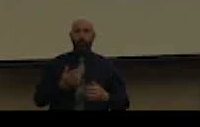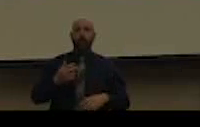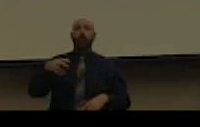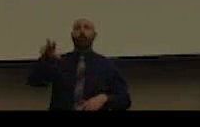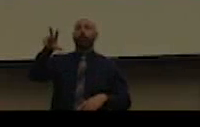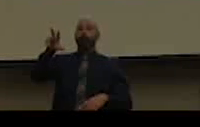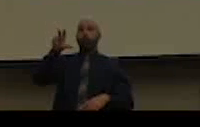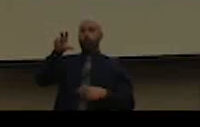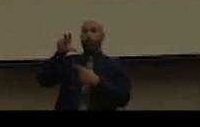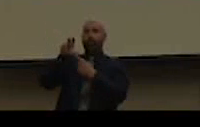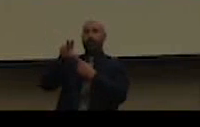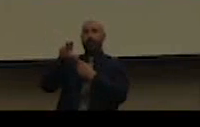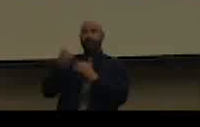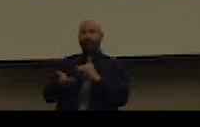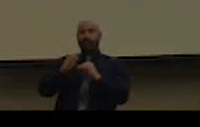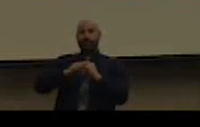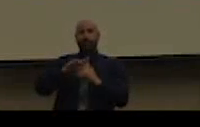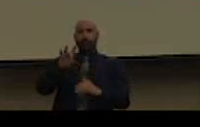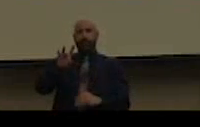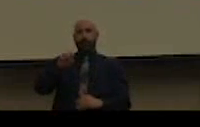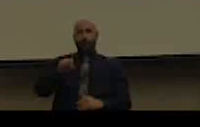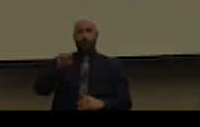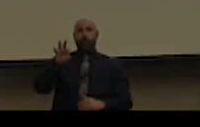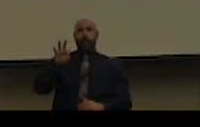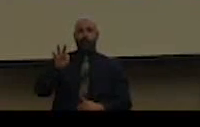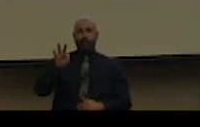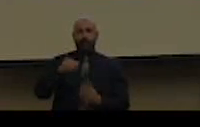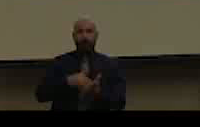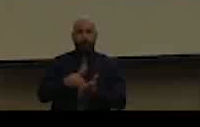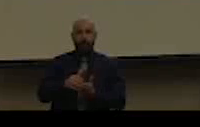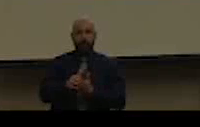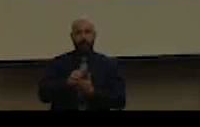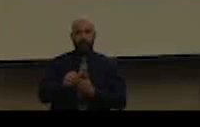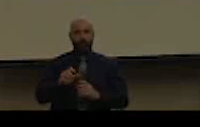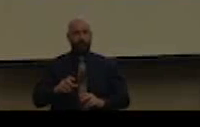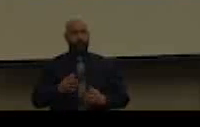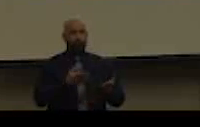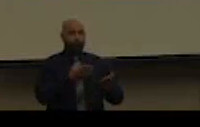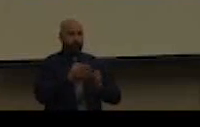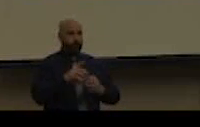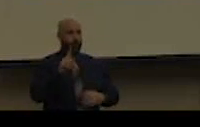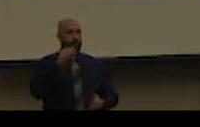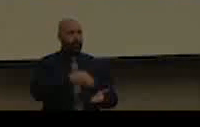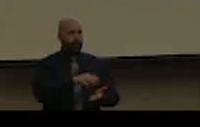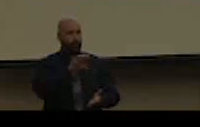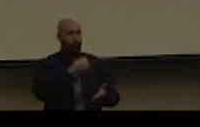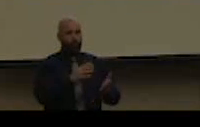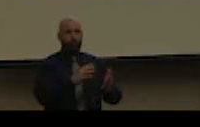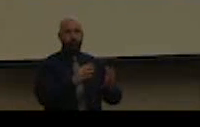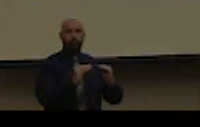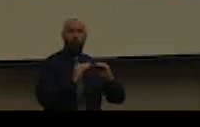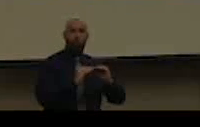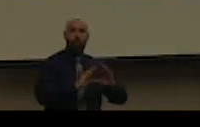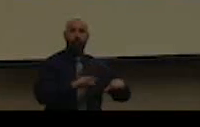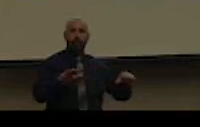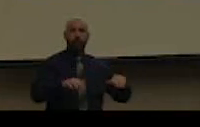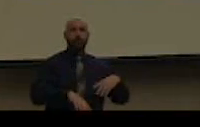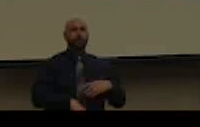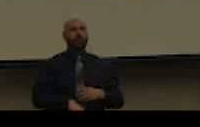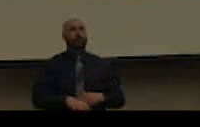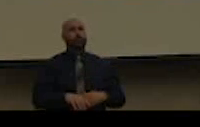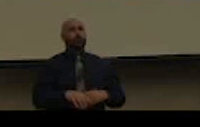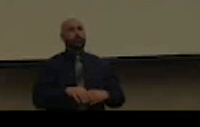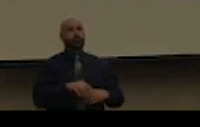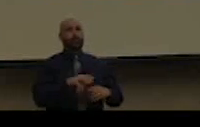fund approximately 1,400 children, and about 750 of those are like rolling